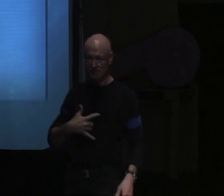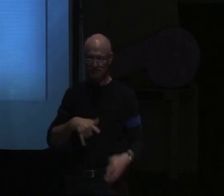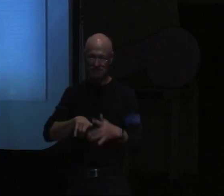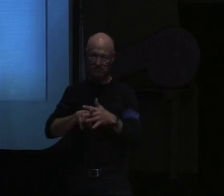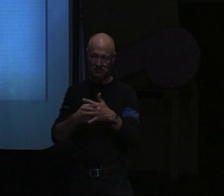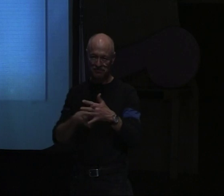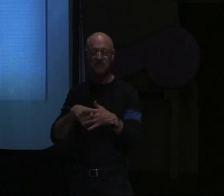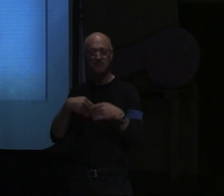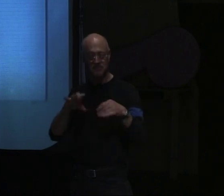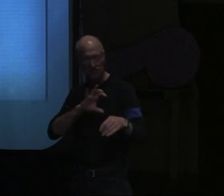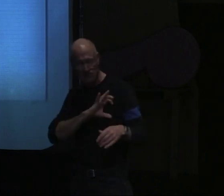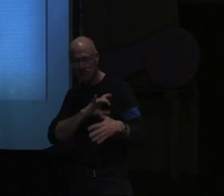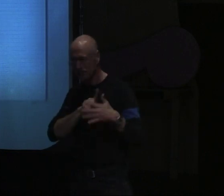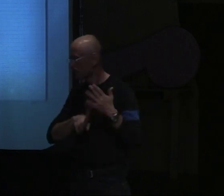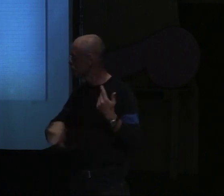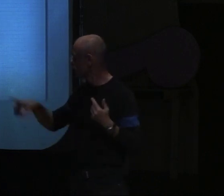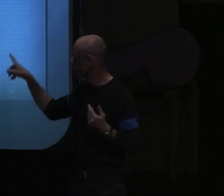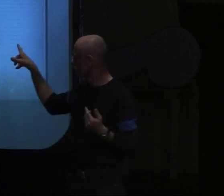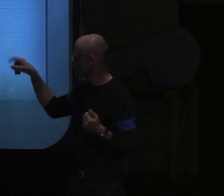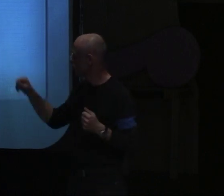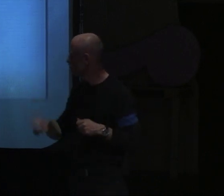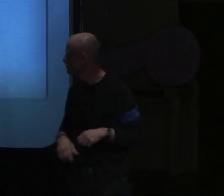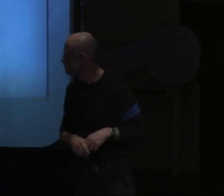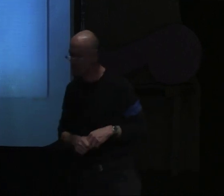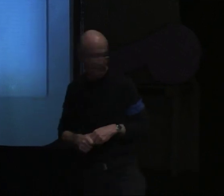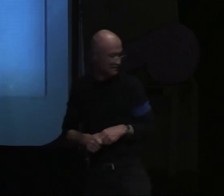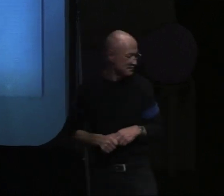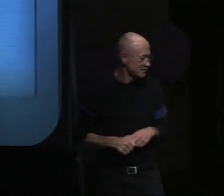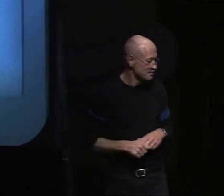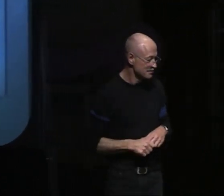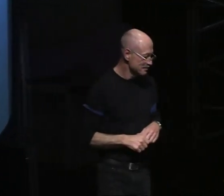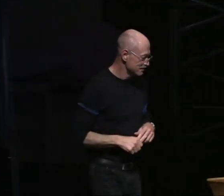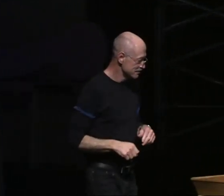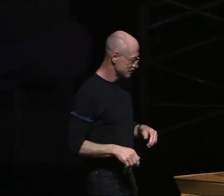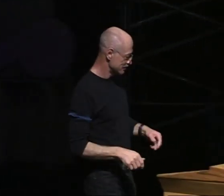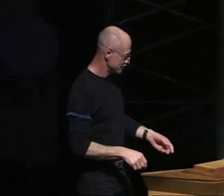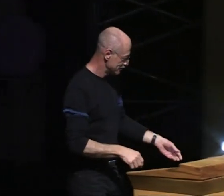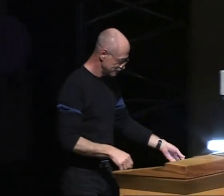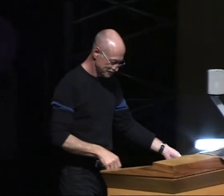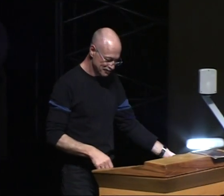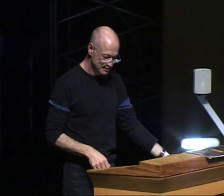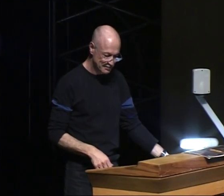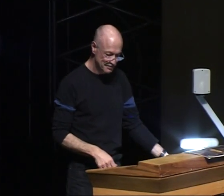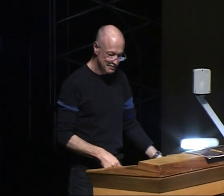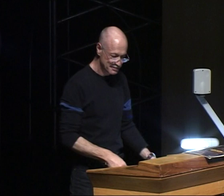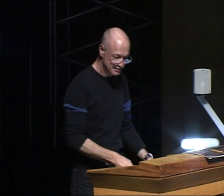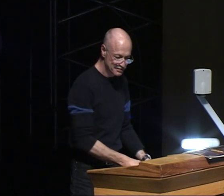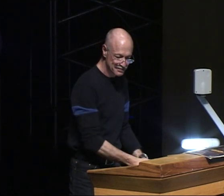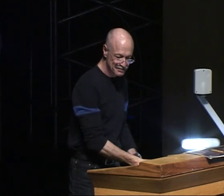and you can see the I love you in the center of the shirt, in the center of the design.